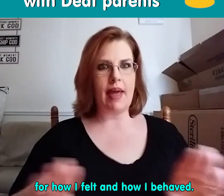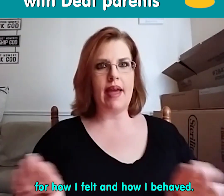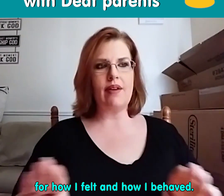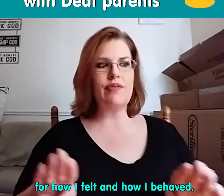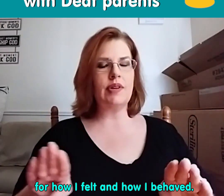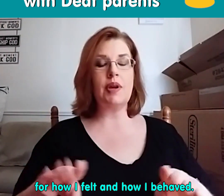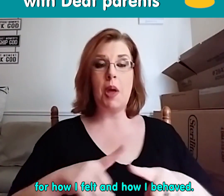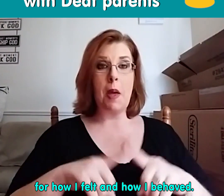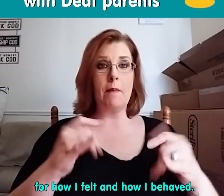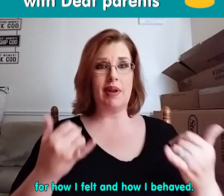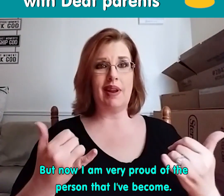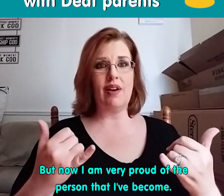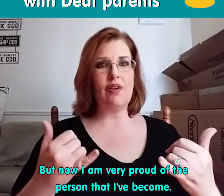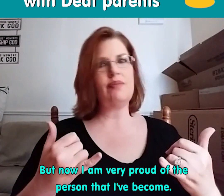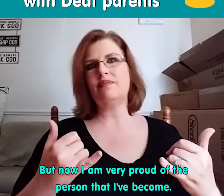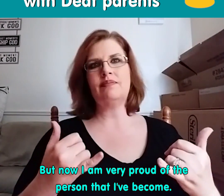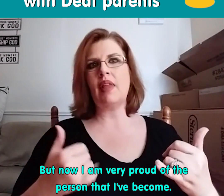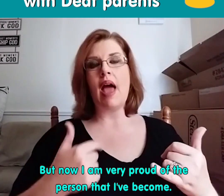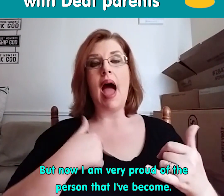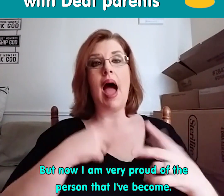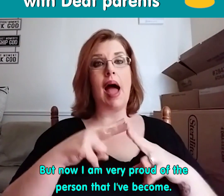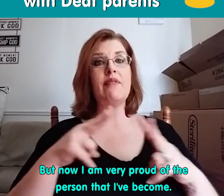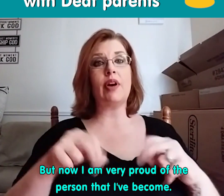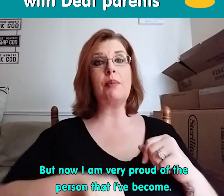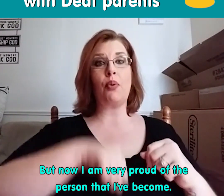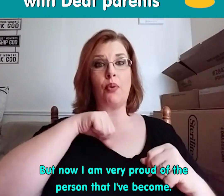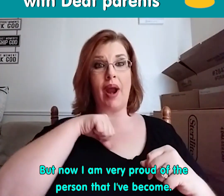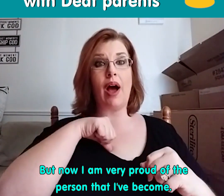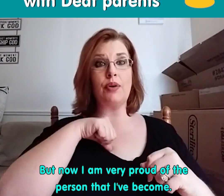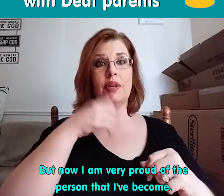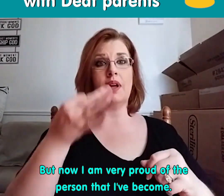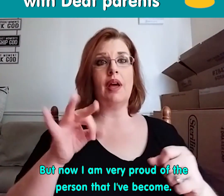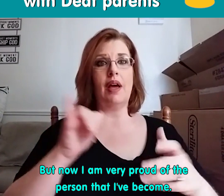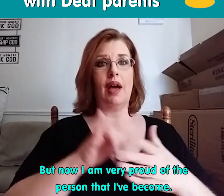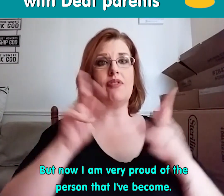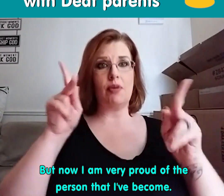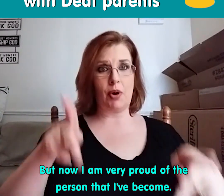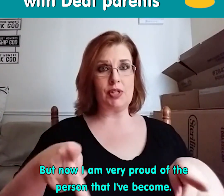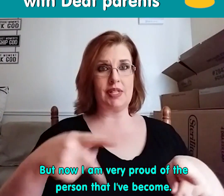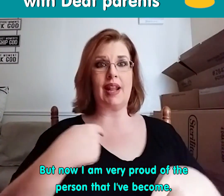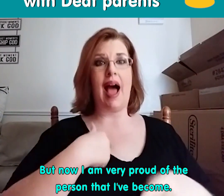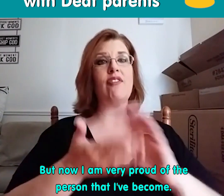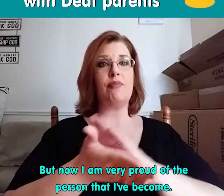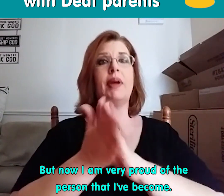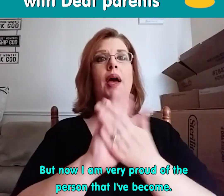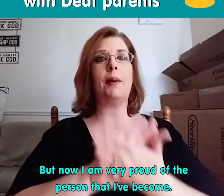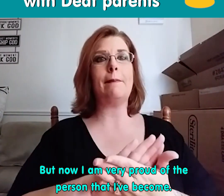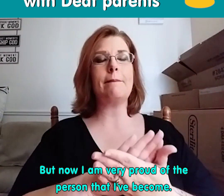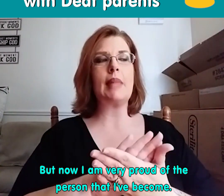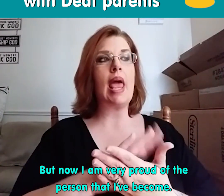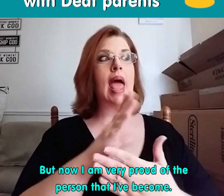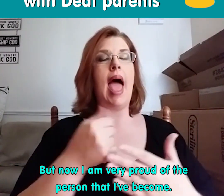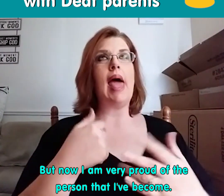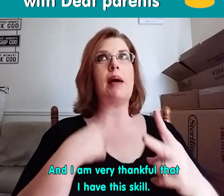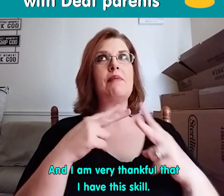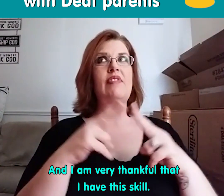an interpreter? And I said, nope, won't ever happen. Guess what my job is now? I